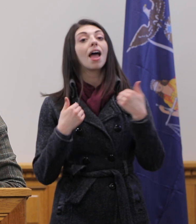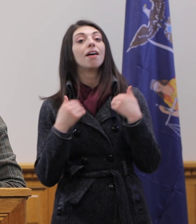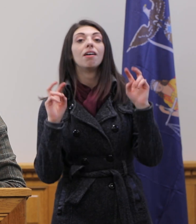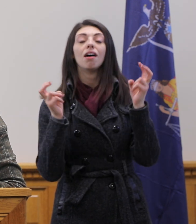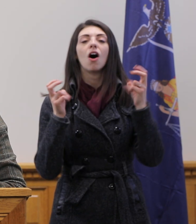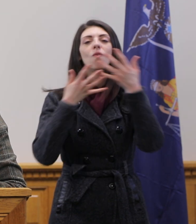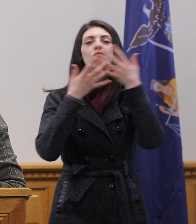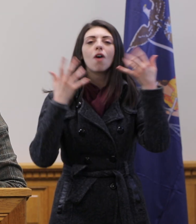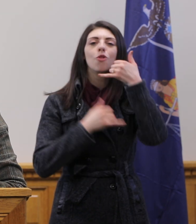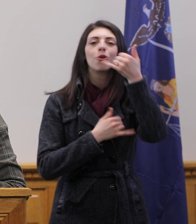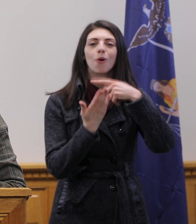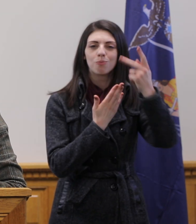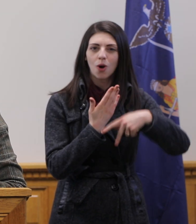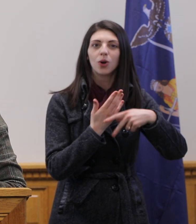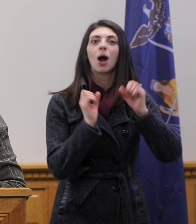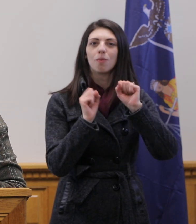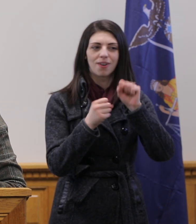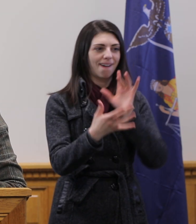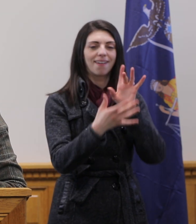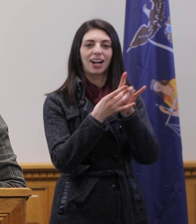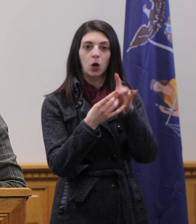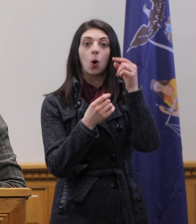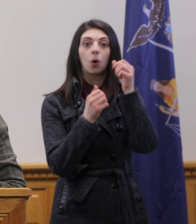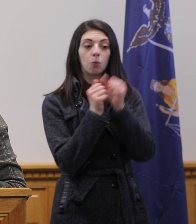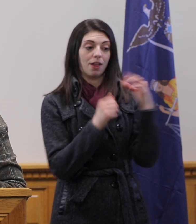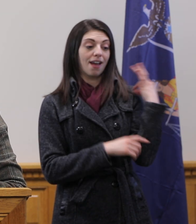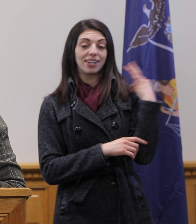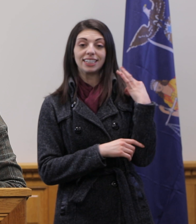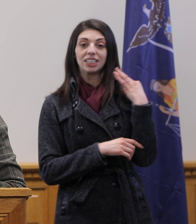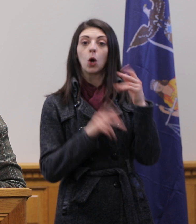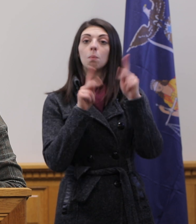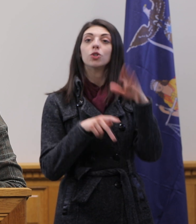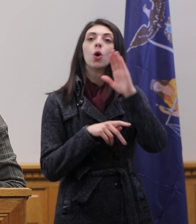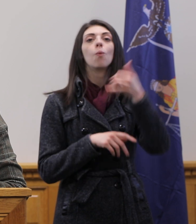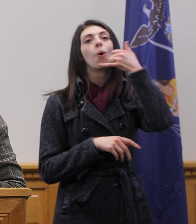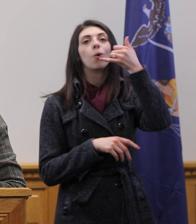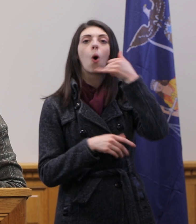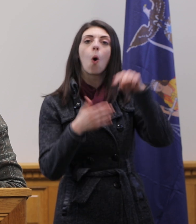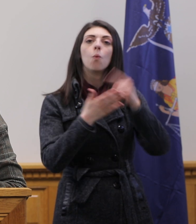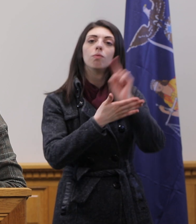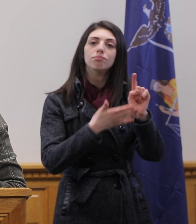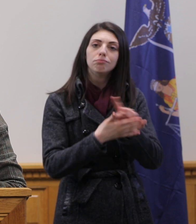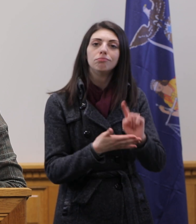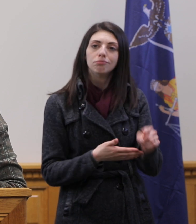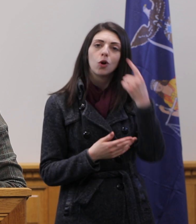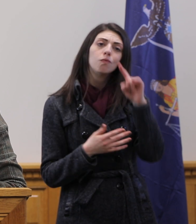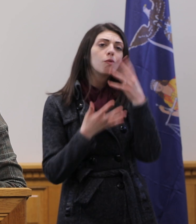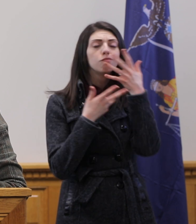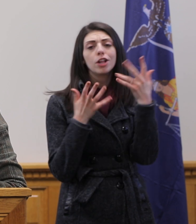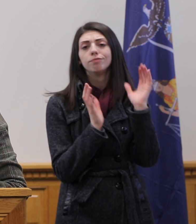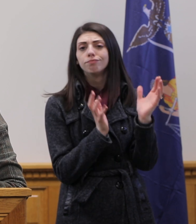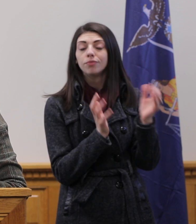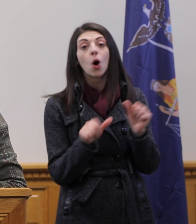can connect you with volunteer caller who will make a weekly call for a friendly chat. And we have robotic pets that can